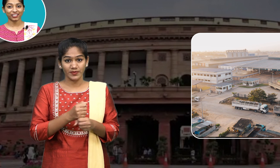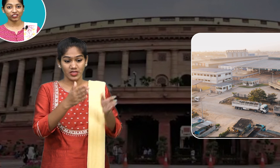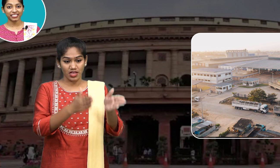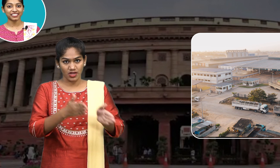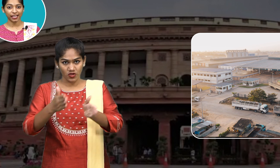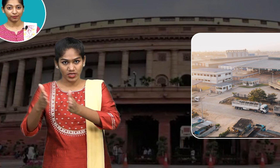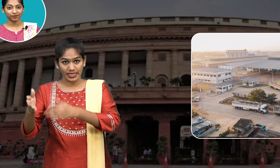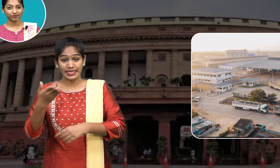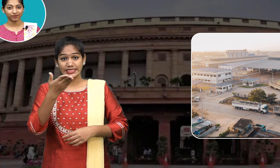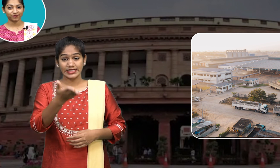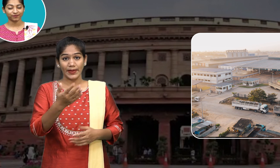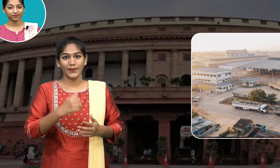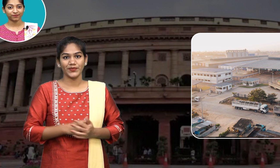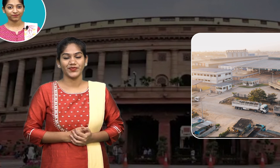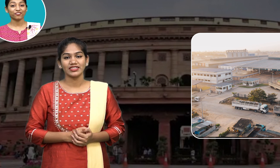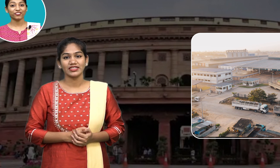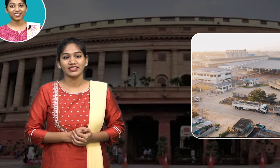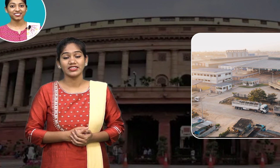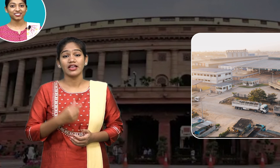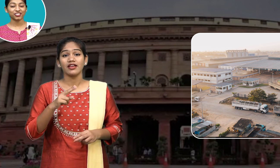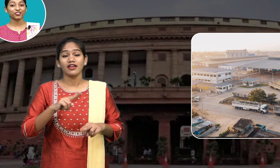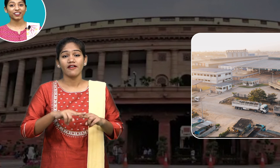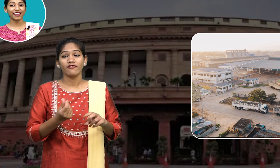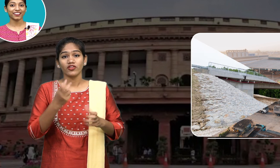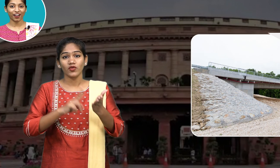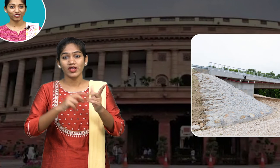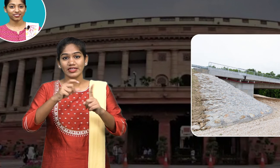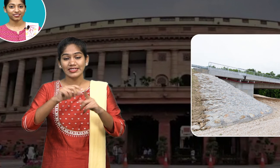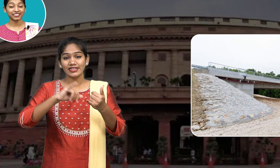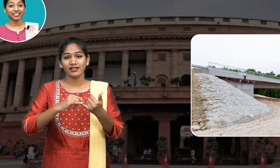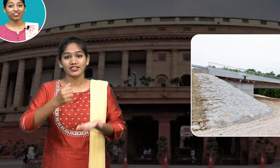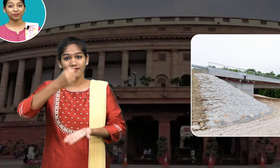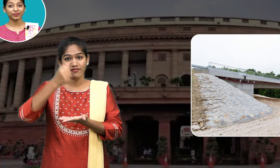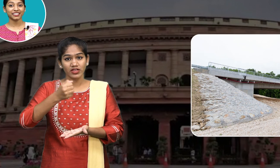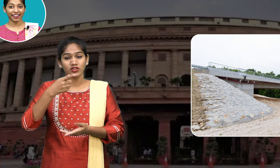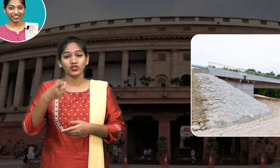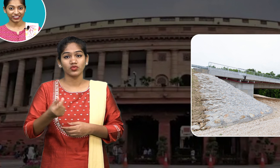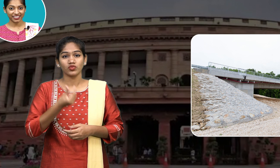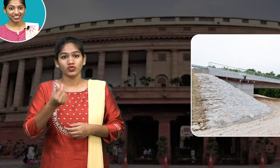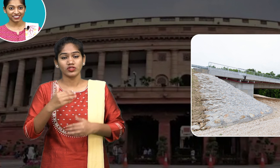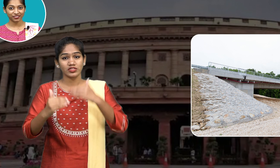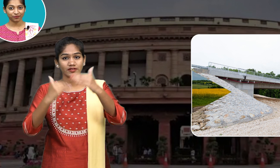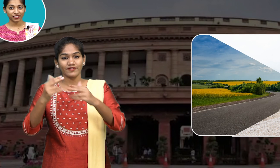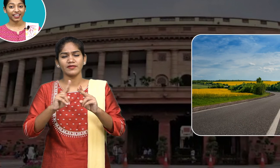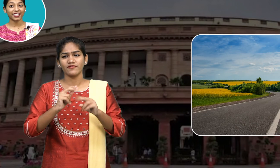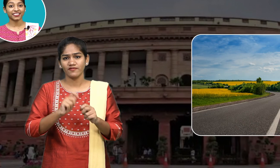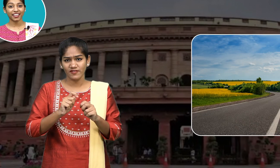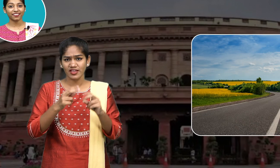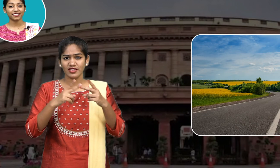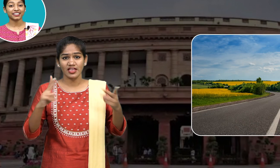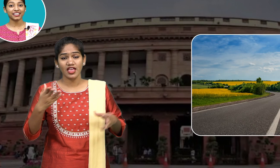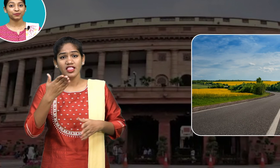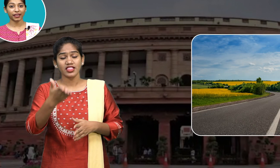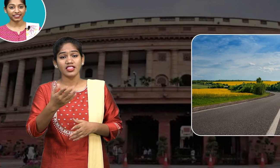Government allocates them funds to carry out development activities in